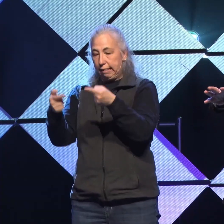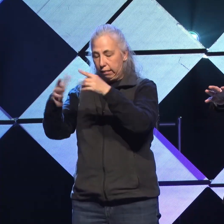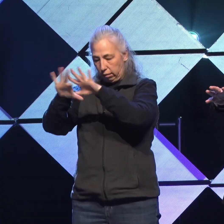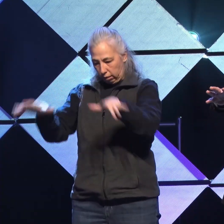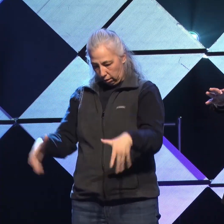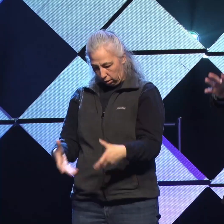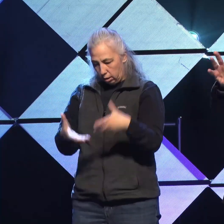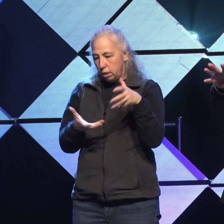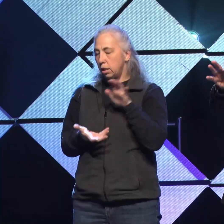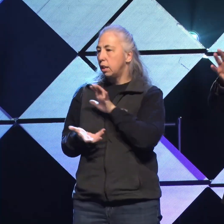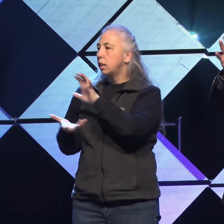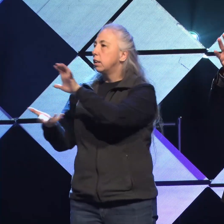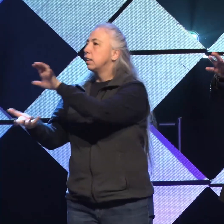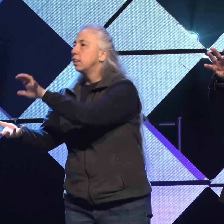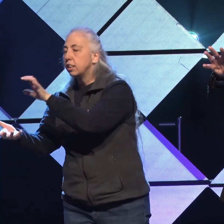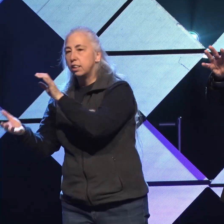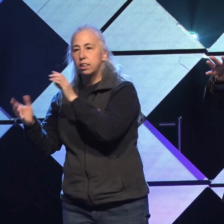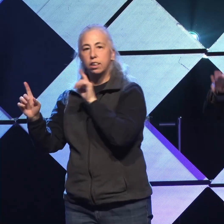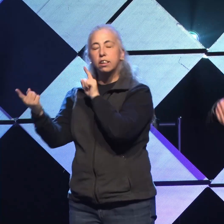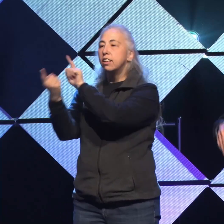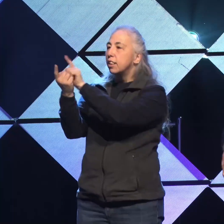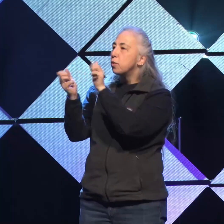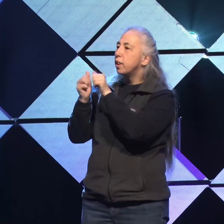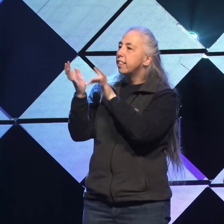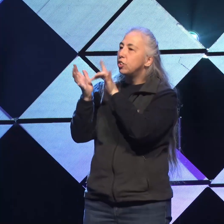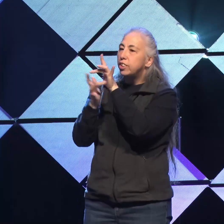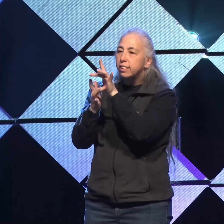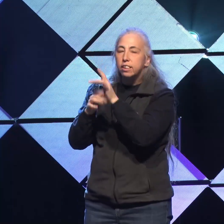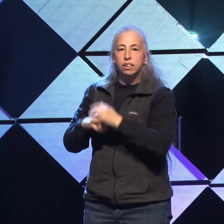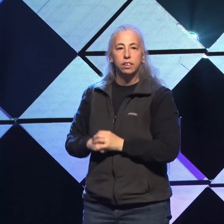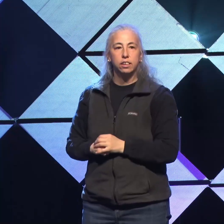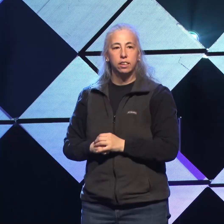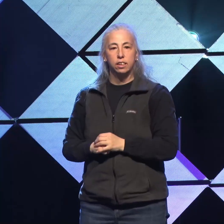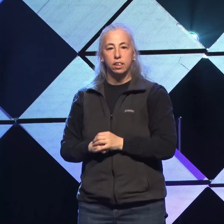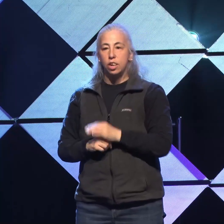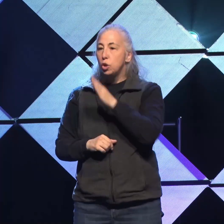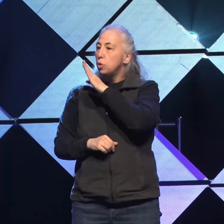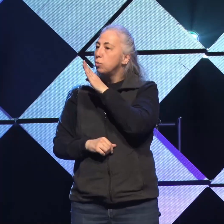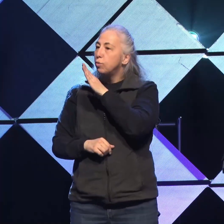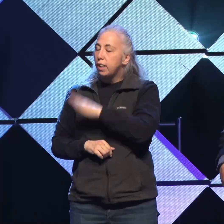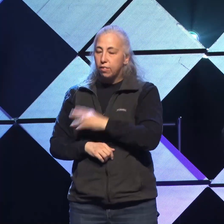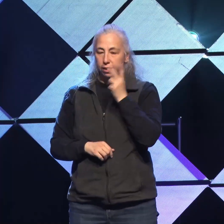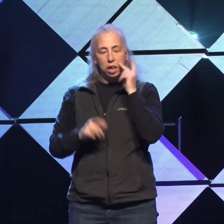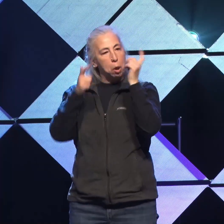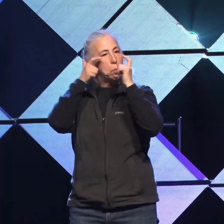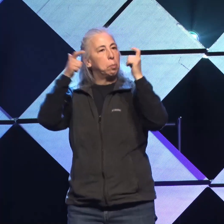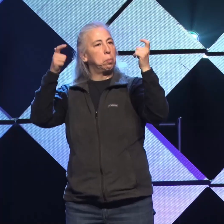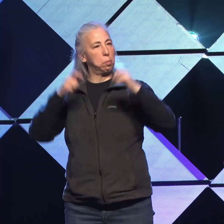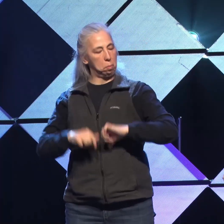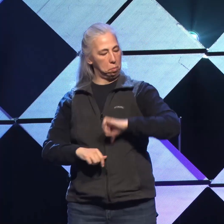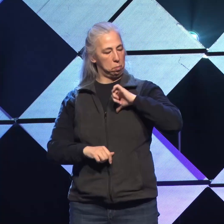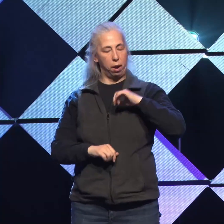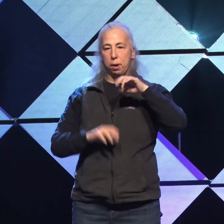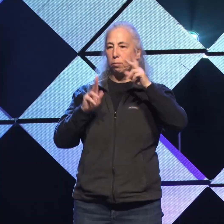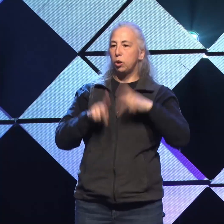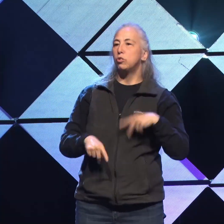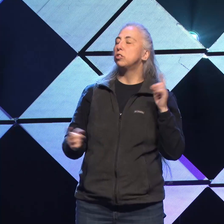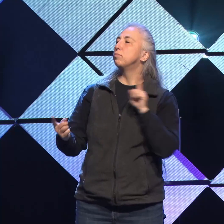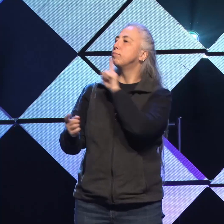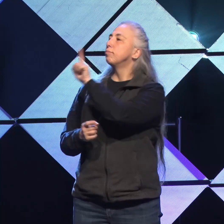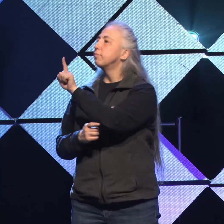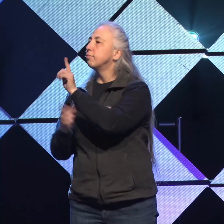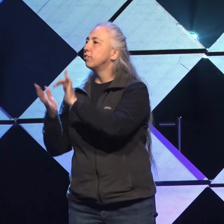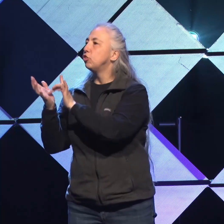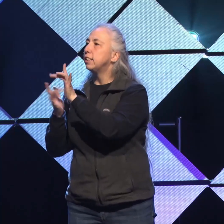it. You never read where a self-righteous person flocked to Jesus. And so Jesus deliberately tells a